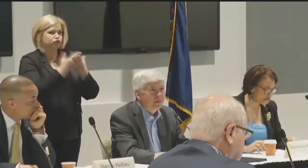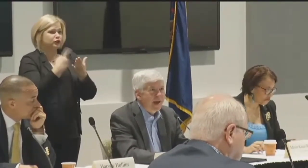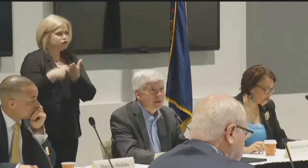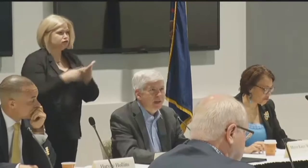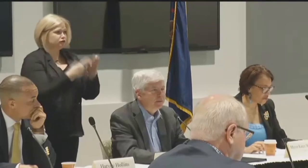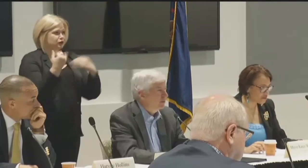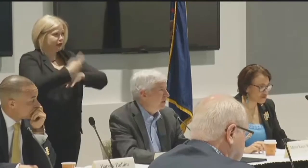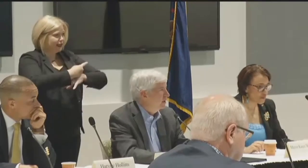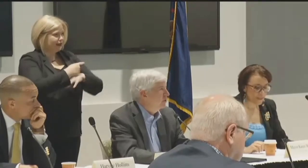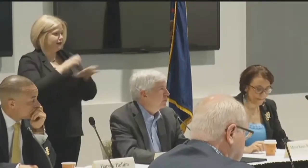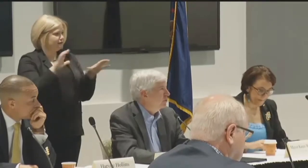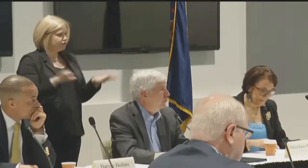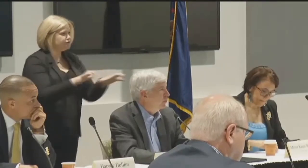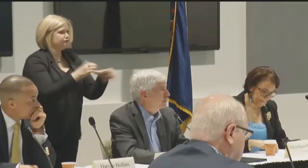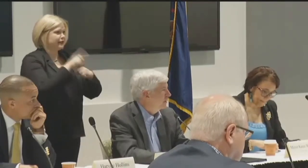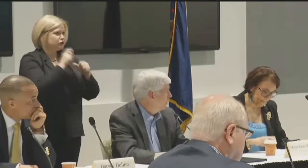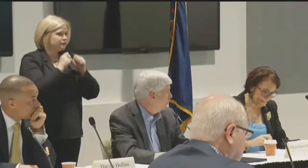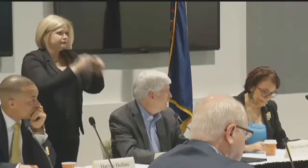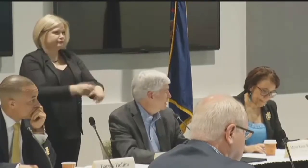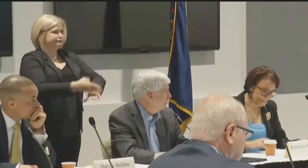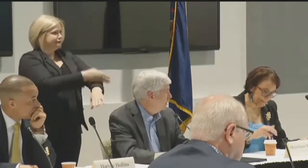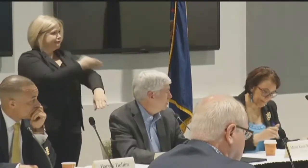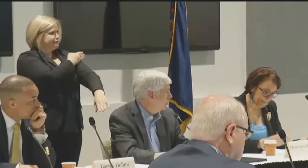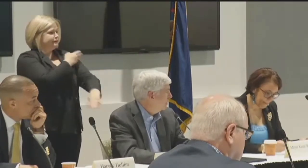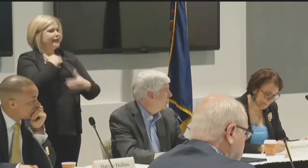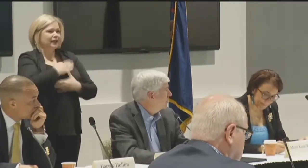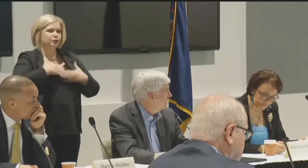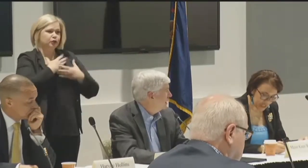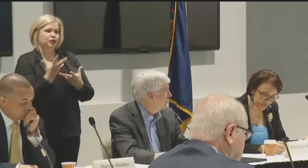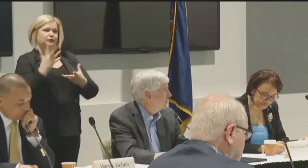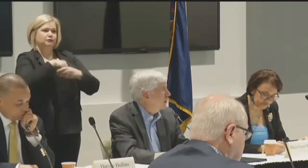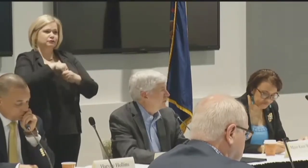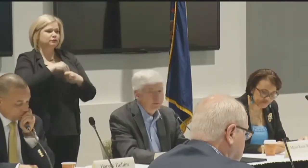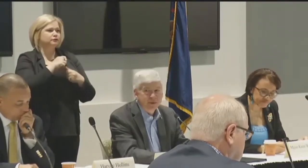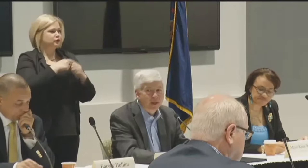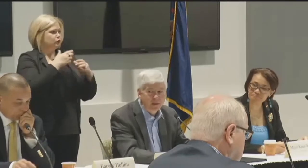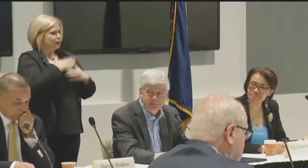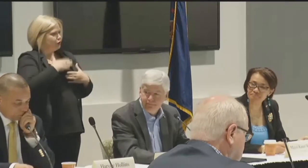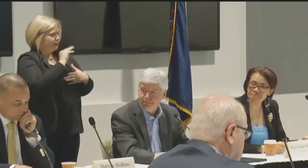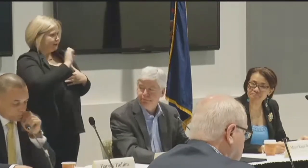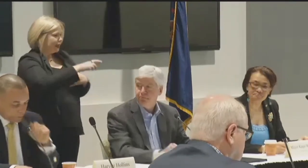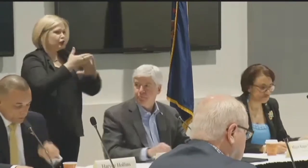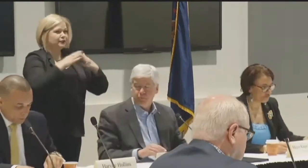and action items we can continue to push forward. And I appreciate the opportunity to be with the mayor and the city council and all of you. So thank